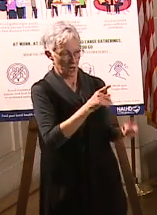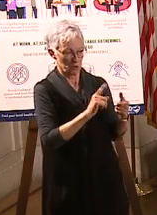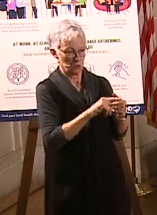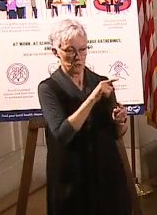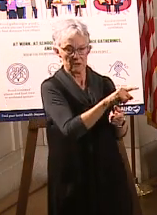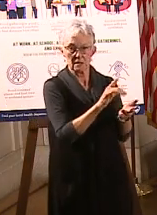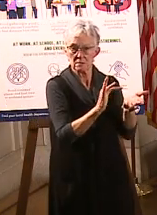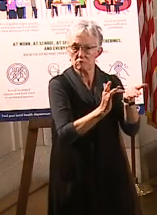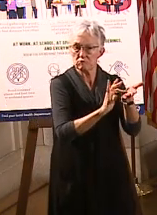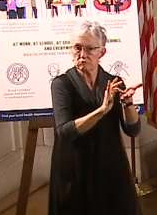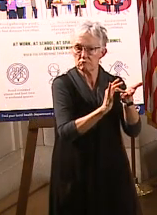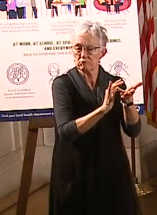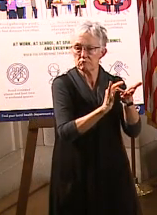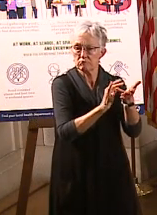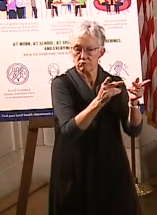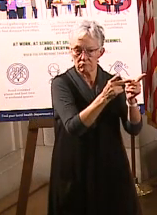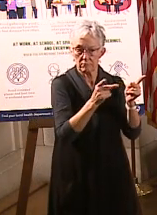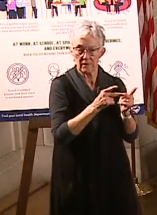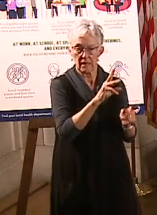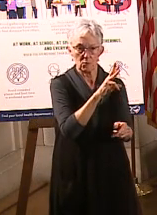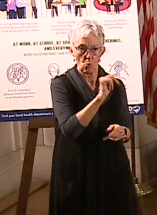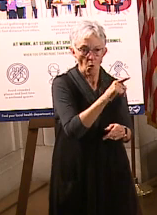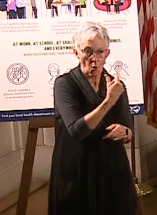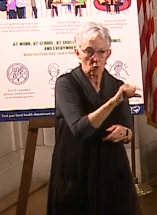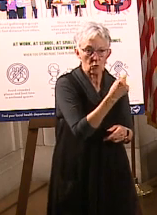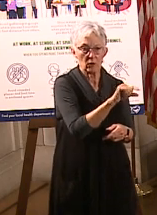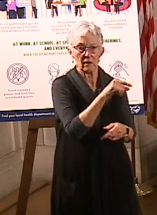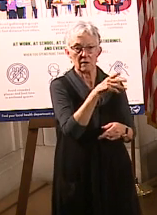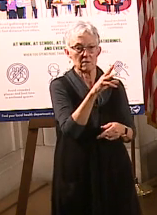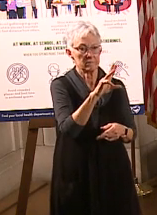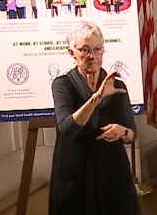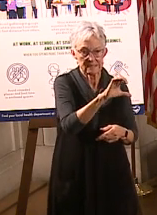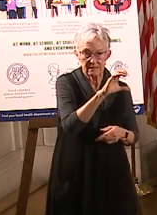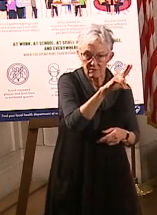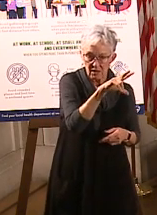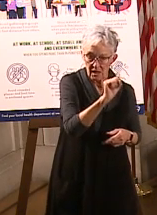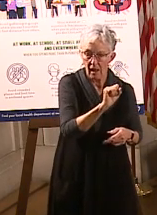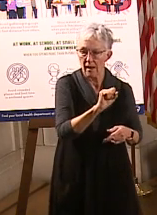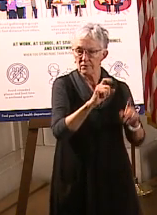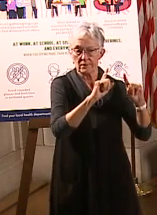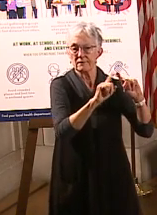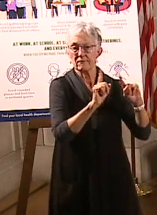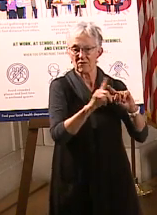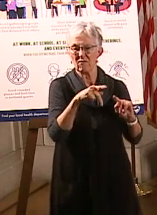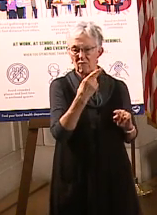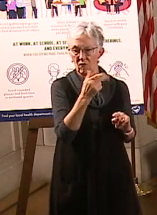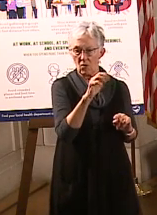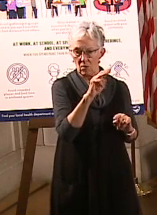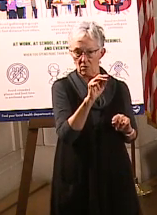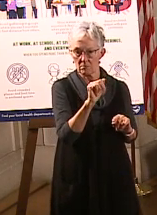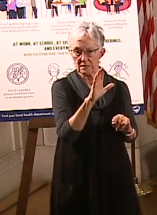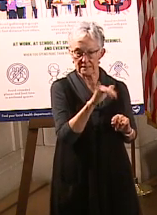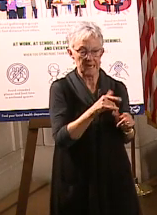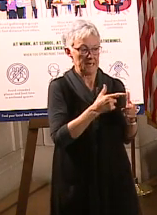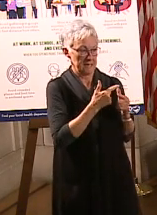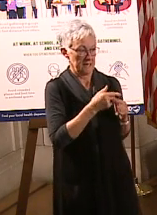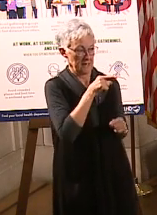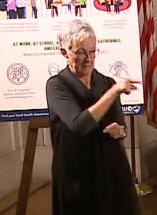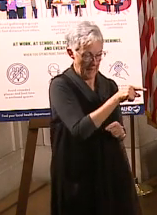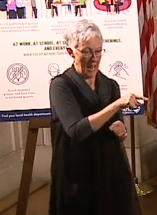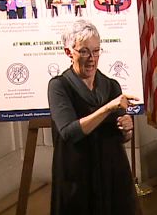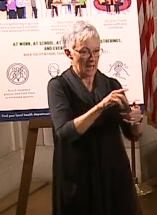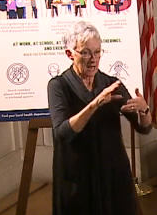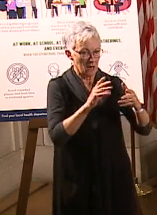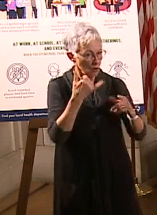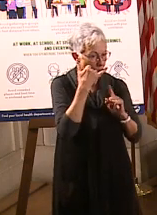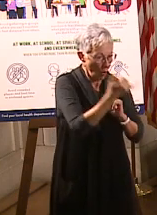So we don't take possession of those go directly to the pharmacies. They are working right now to schedule those long-term care facilities and be able to get that